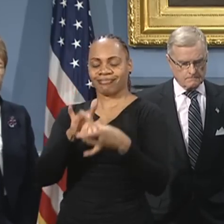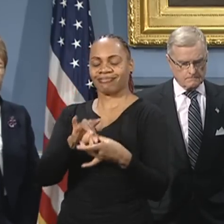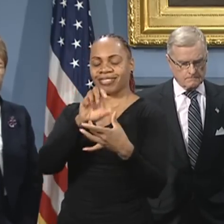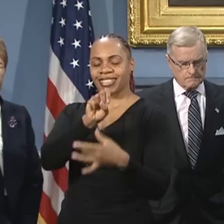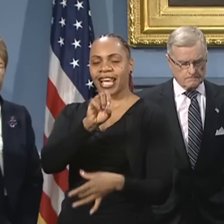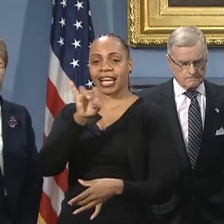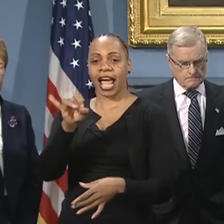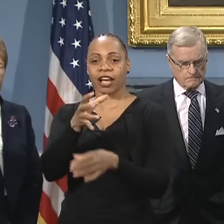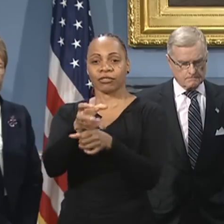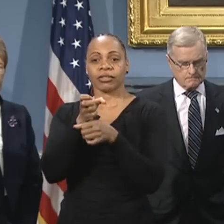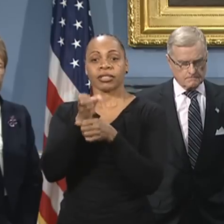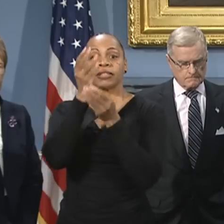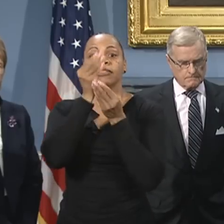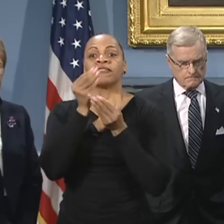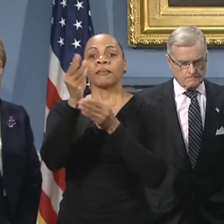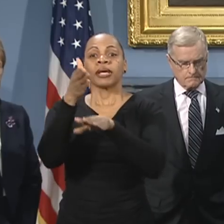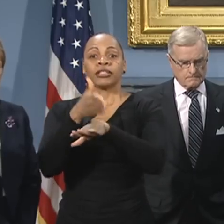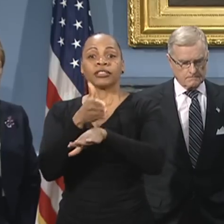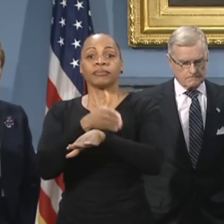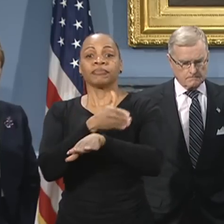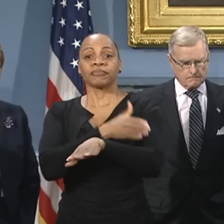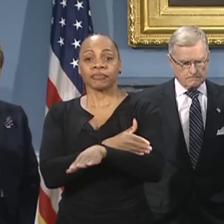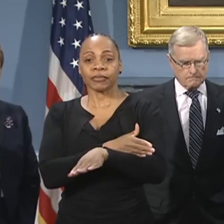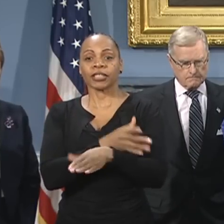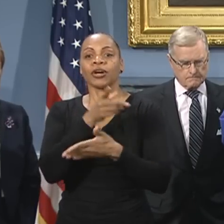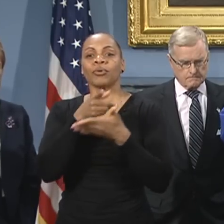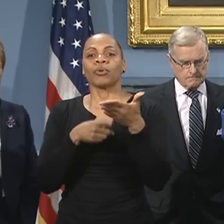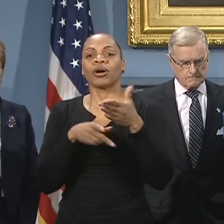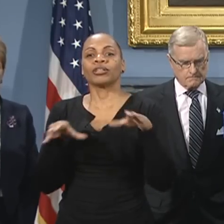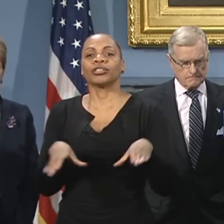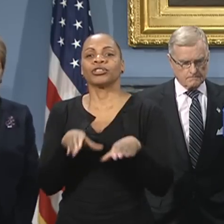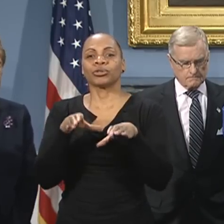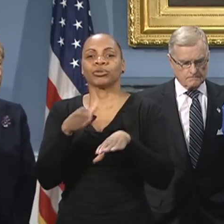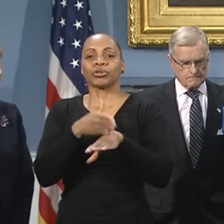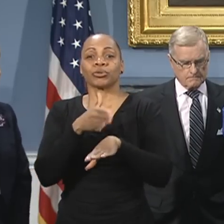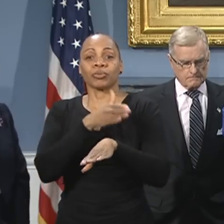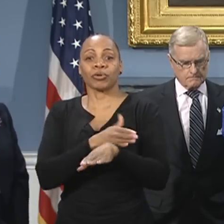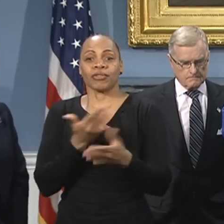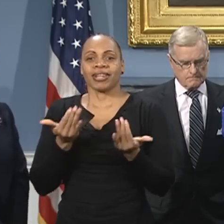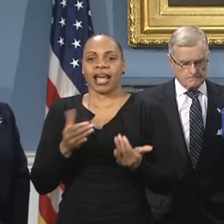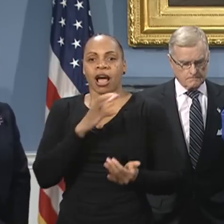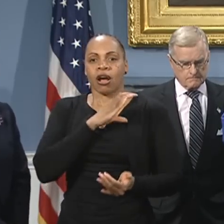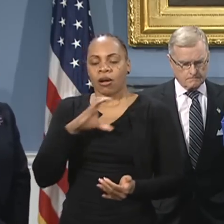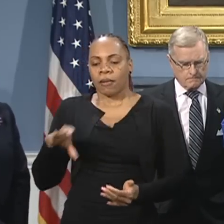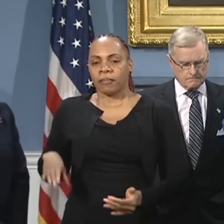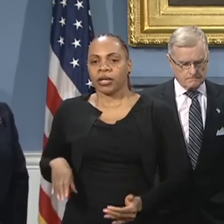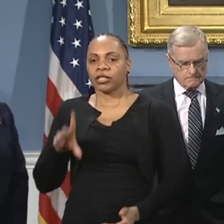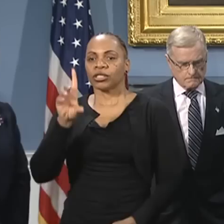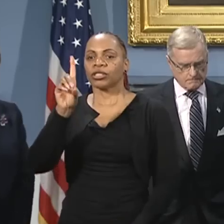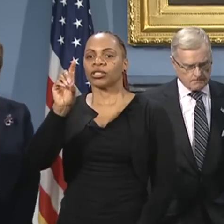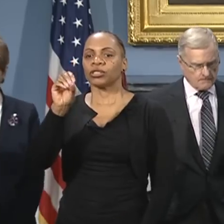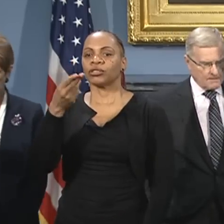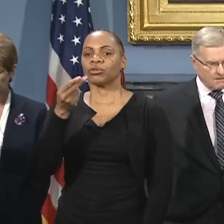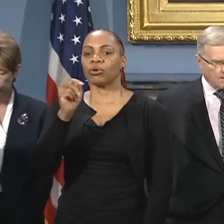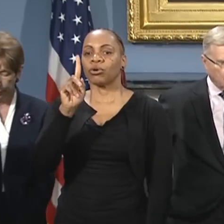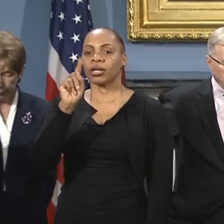an update to you and to the people of Staten Island on what we're doing to improve the situation. Let me get Commissioner Doherty to come up and then Commissioner Cassano.